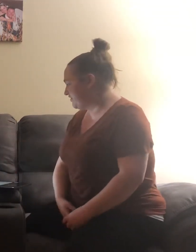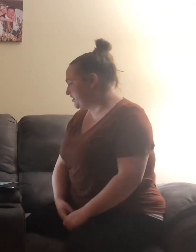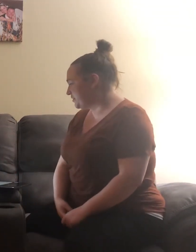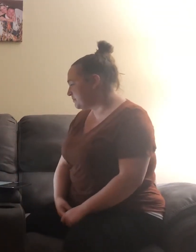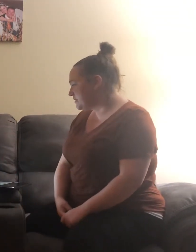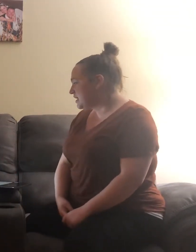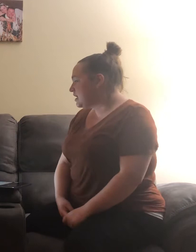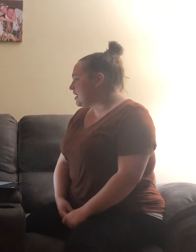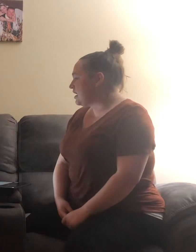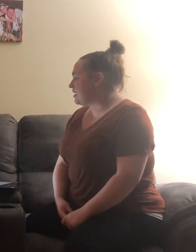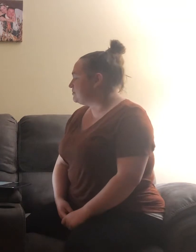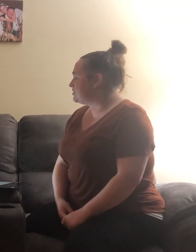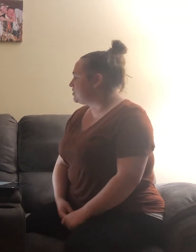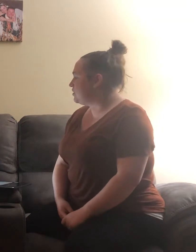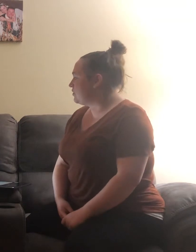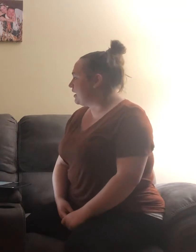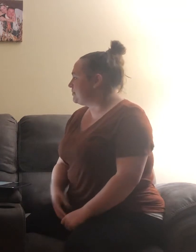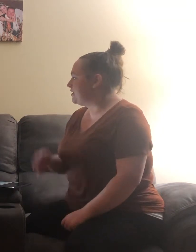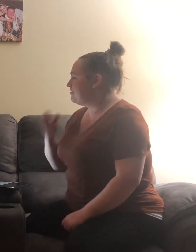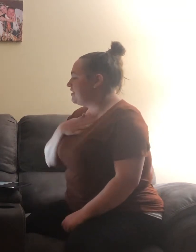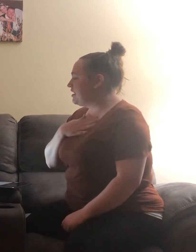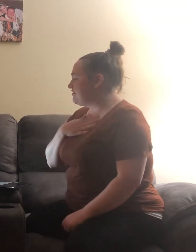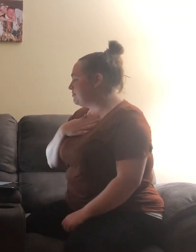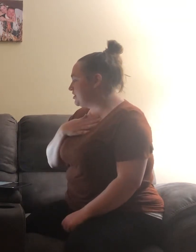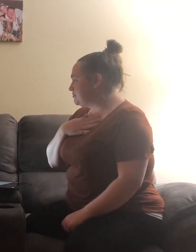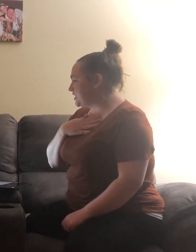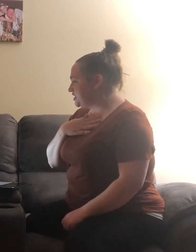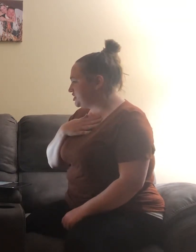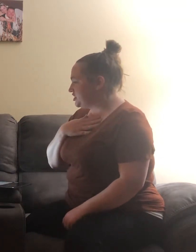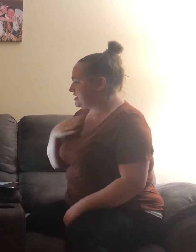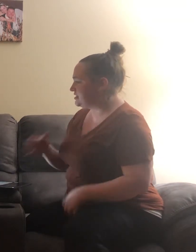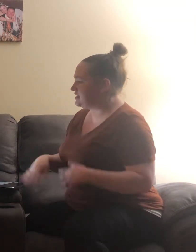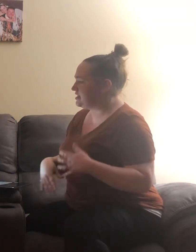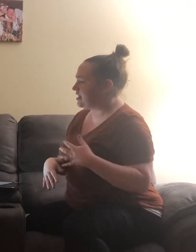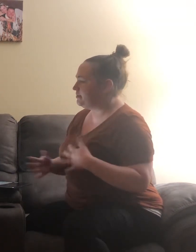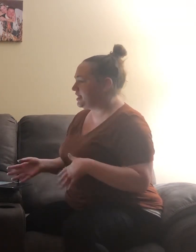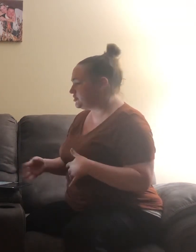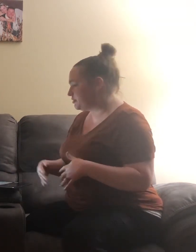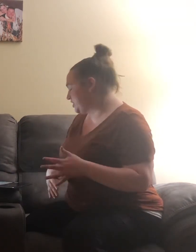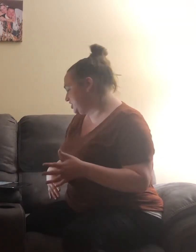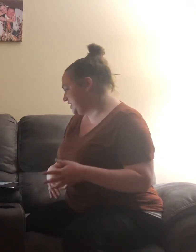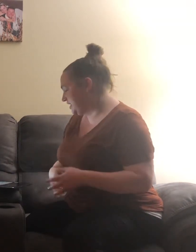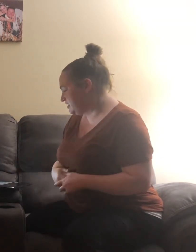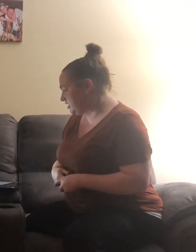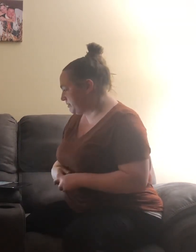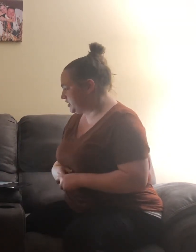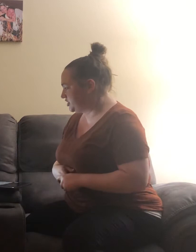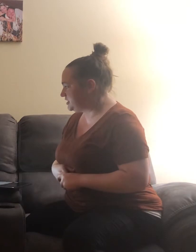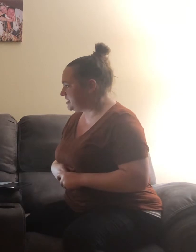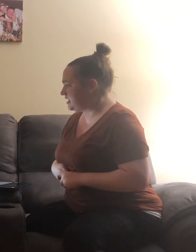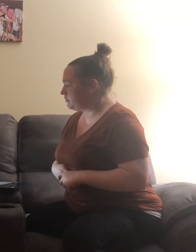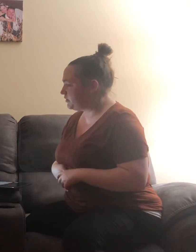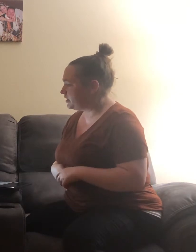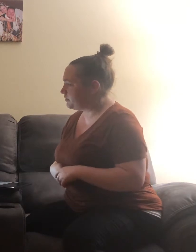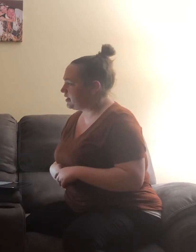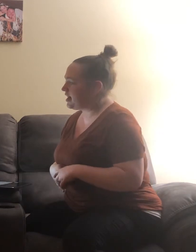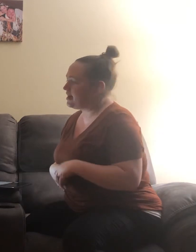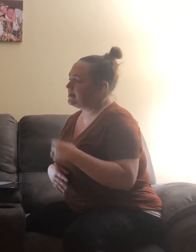Xavier. So I'm a family nurse practitioner. I see pediatric patients and adult patients, and we're going to work on